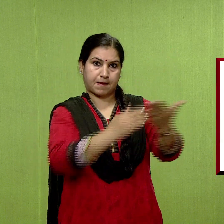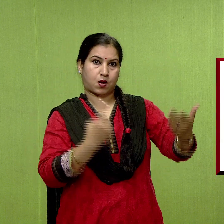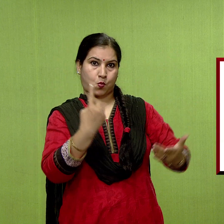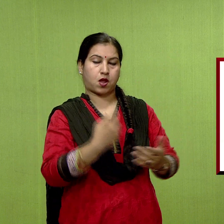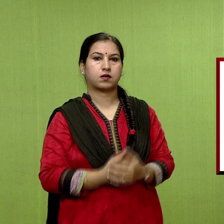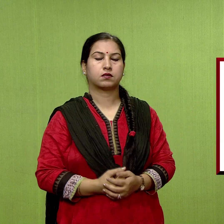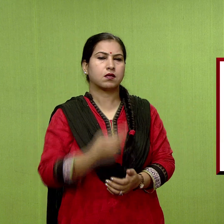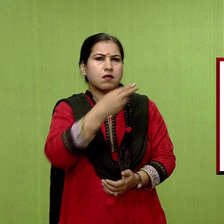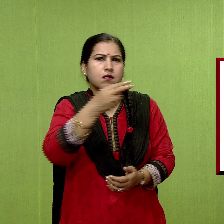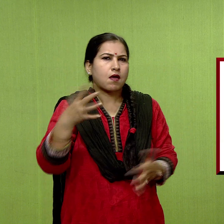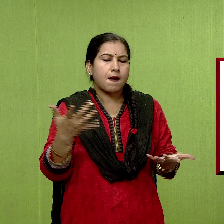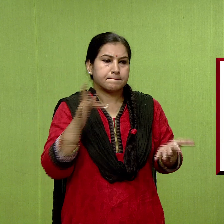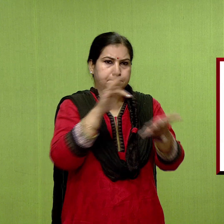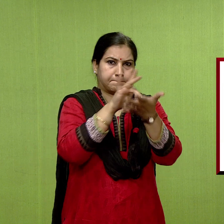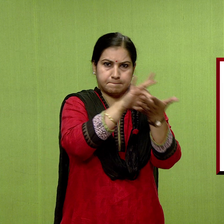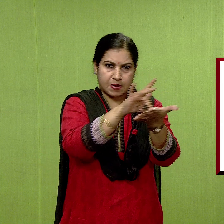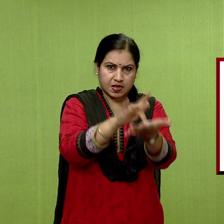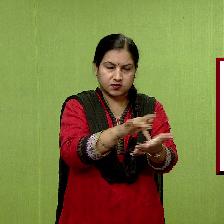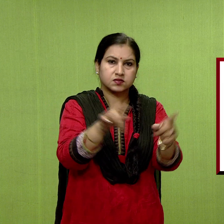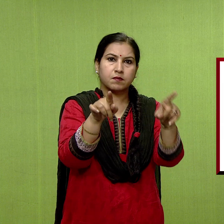Location and Extent.